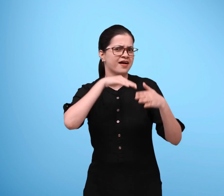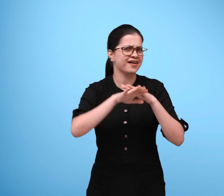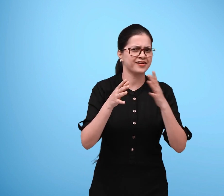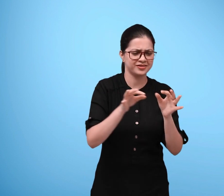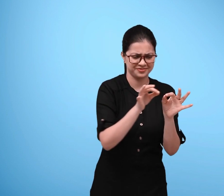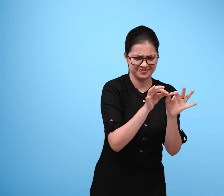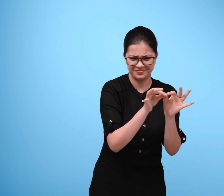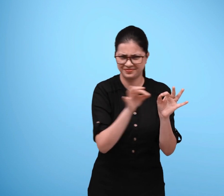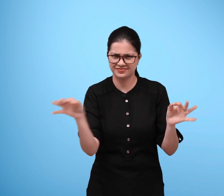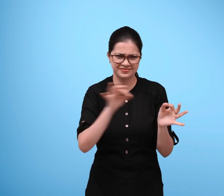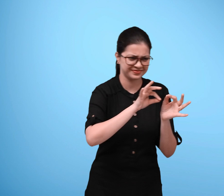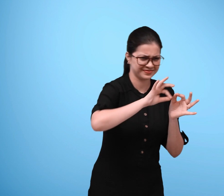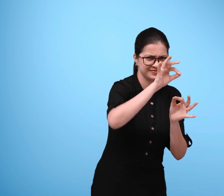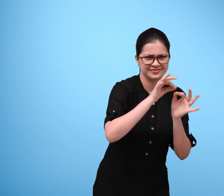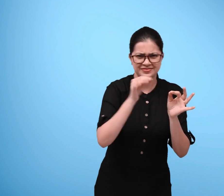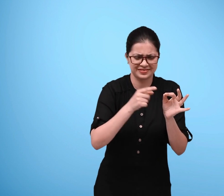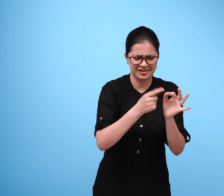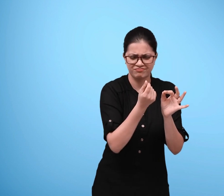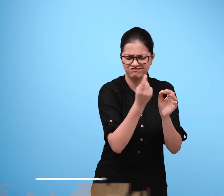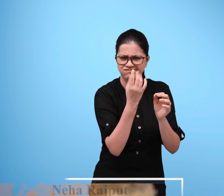Standard Units of Measurement.